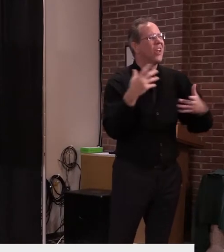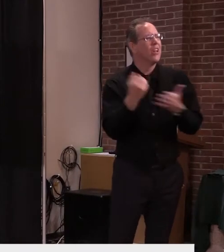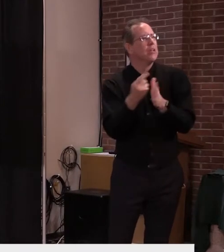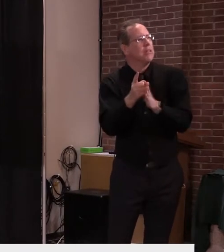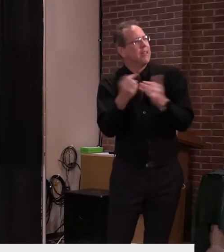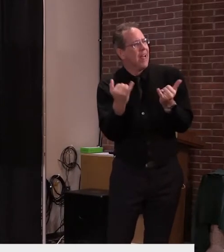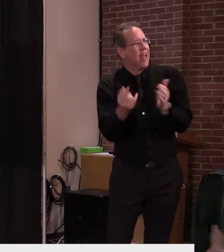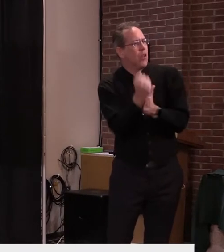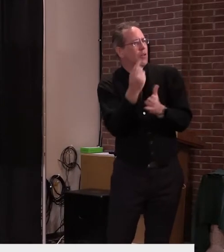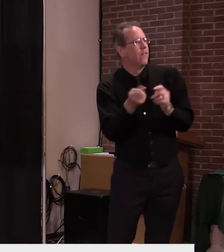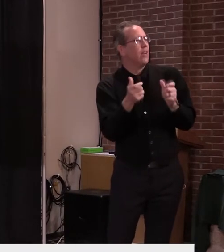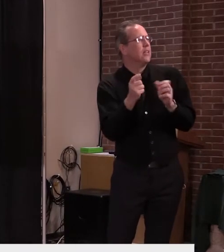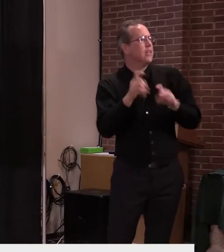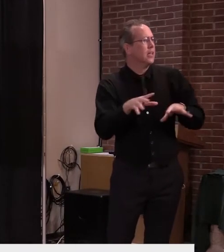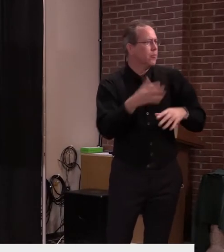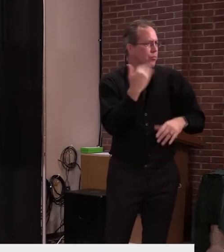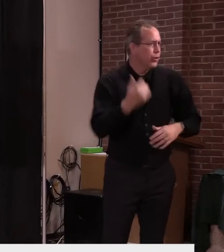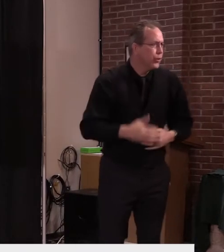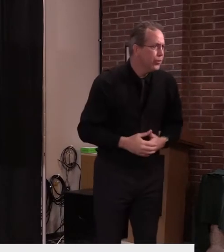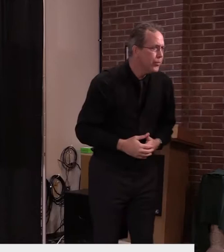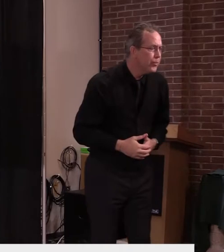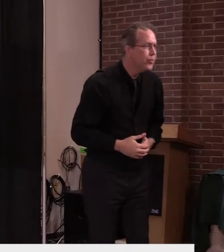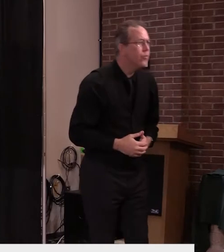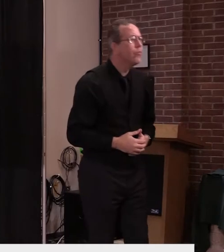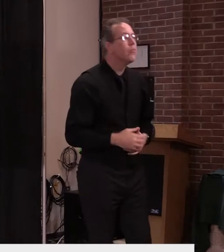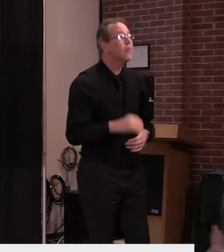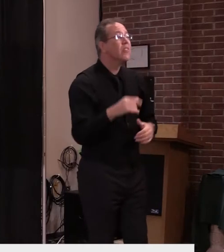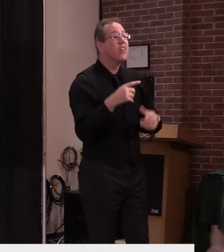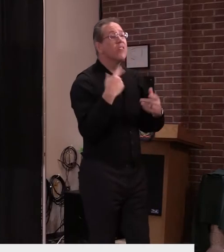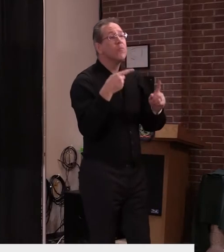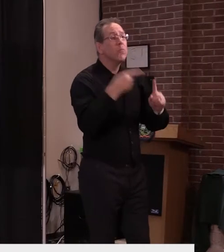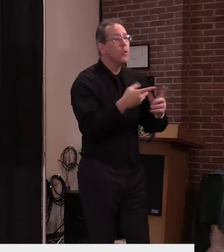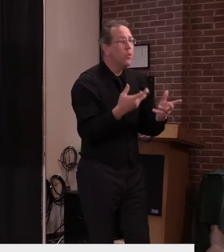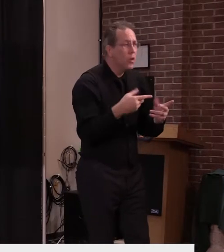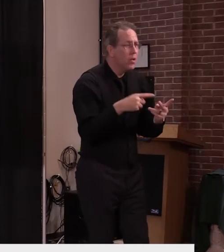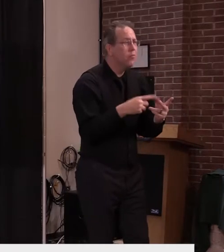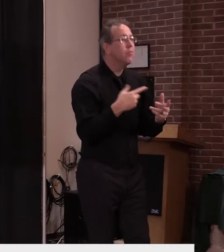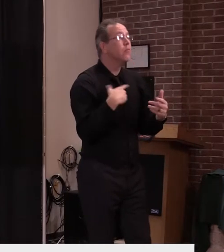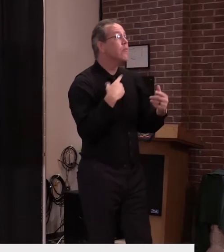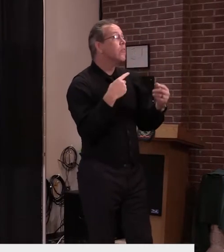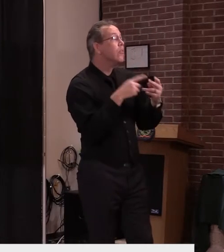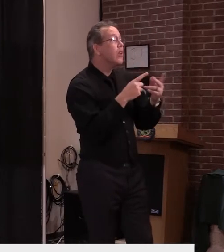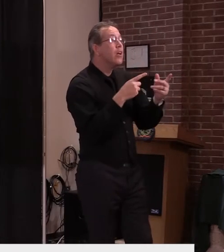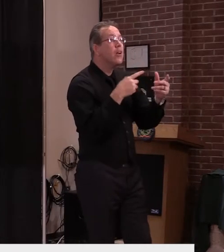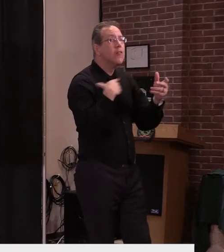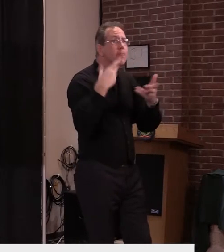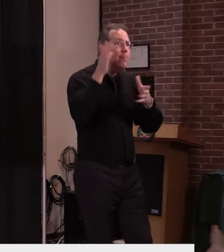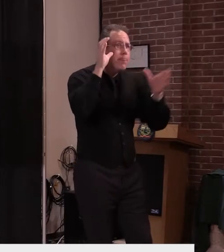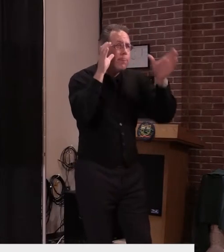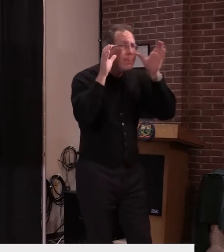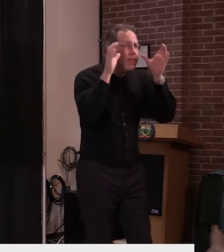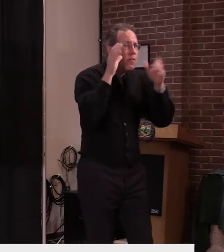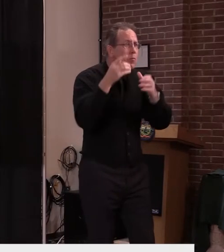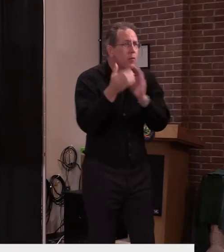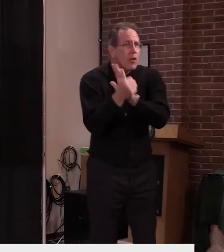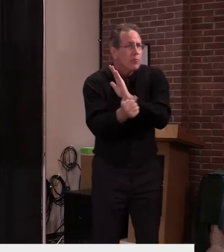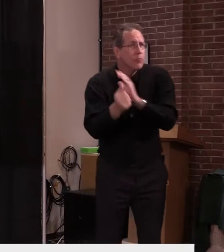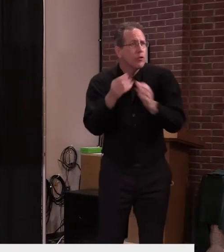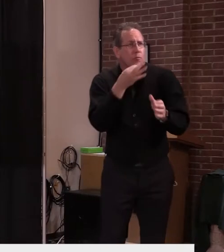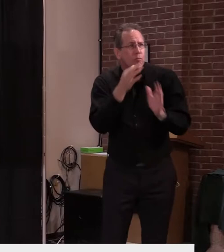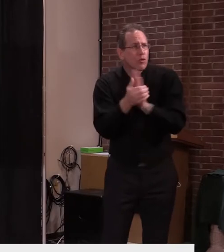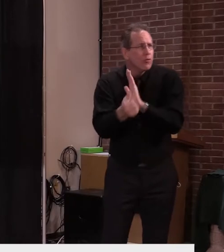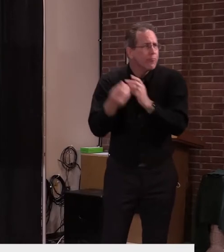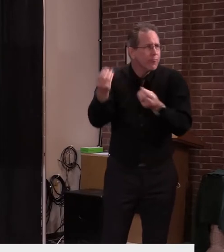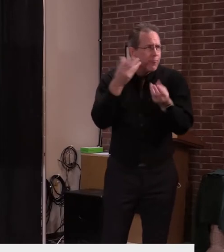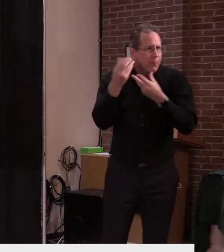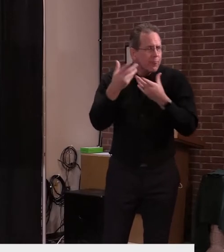data, and in coordination with the Vermont's top pediatricians and infectious disease experts, the state is